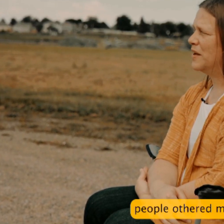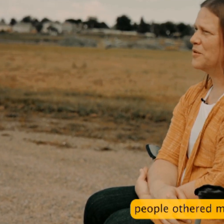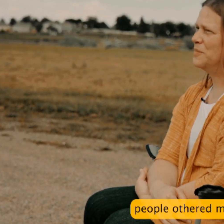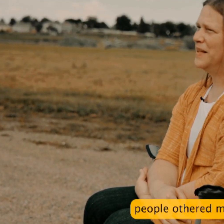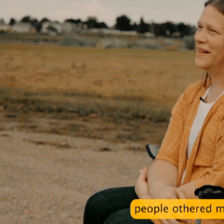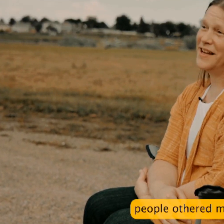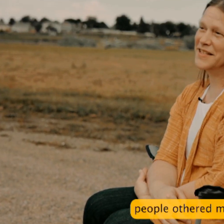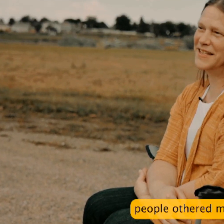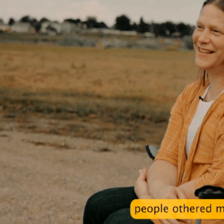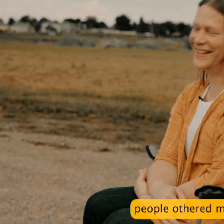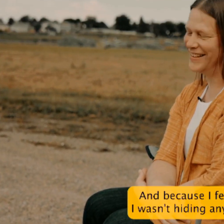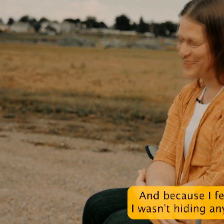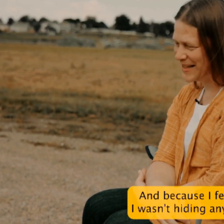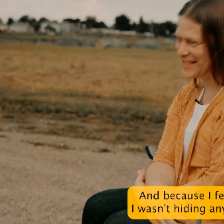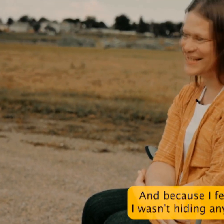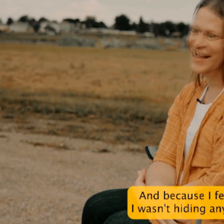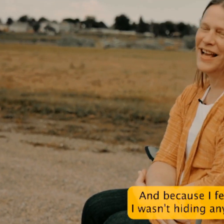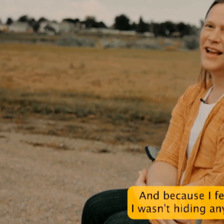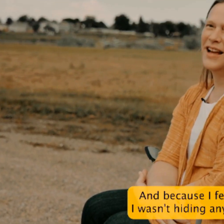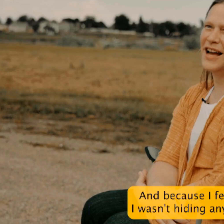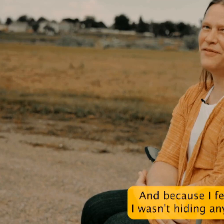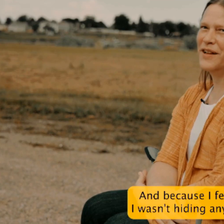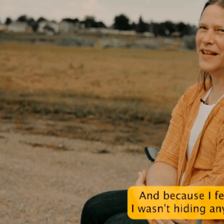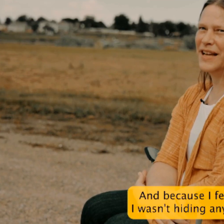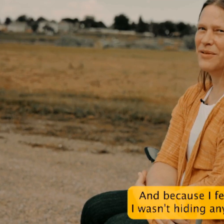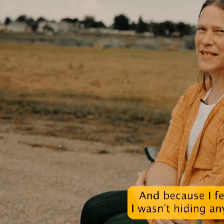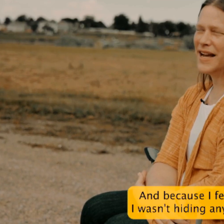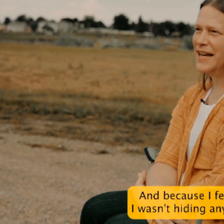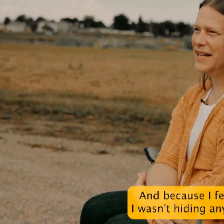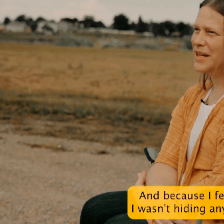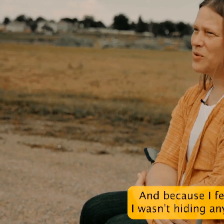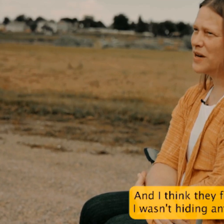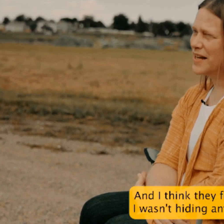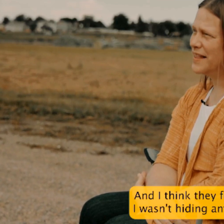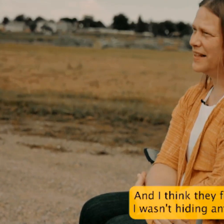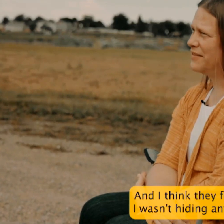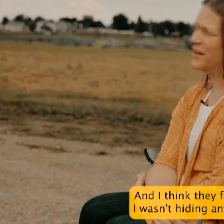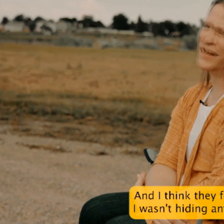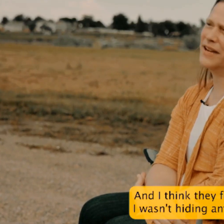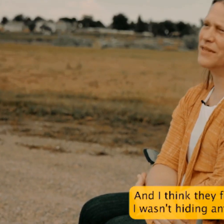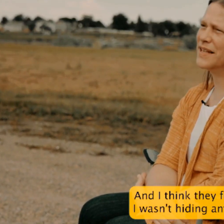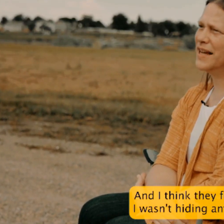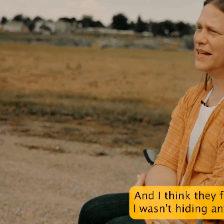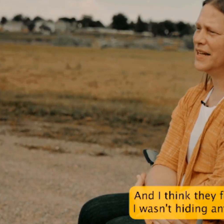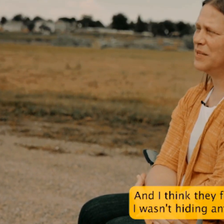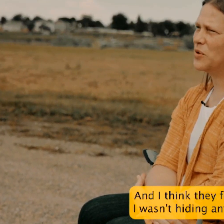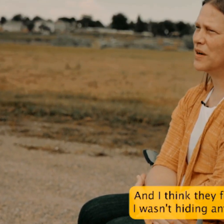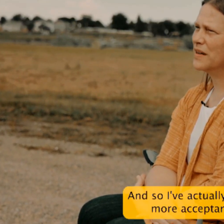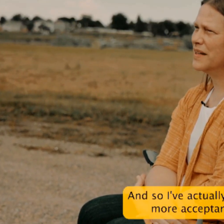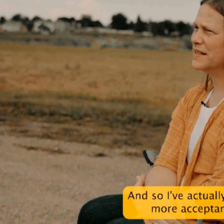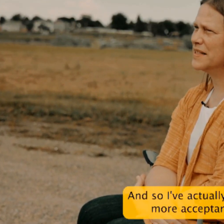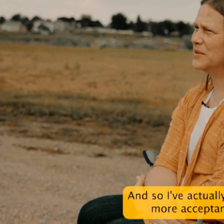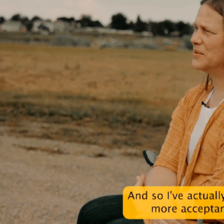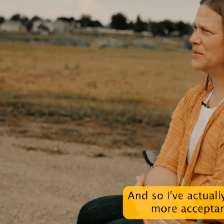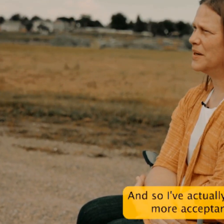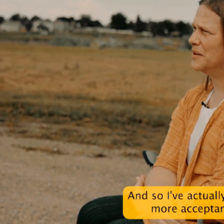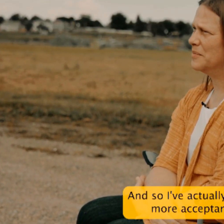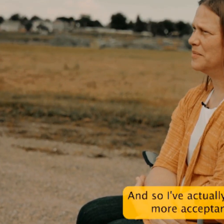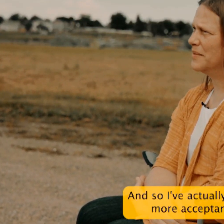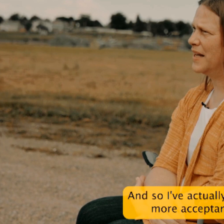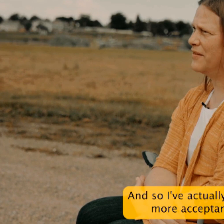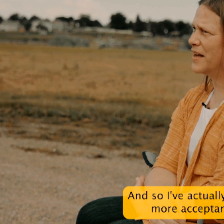people othered me less because I felt like I wasn't hiding anymore, and I think they felt like I wasn't hiding anymore. And